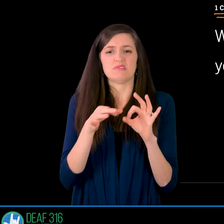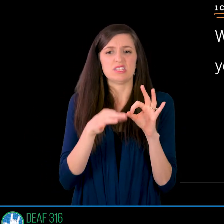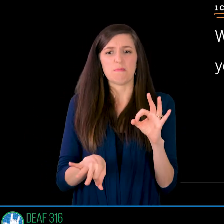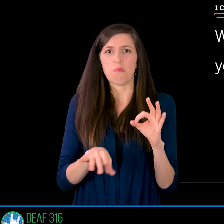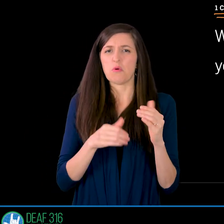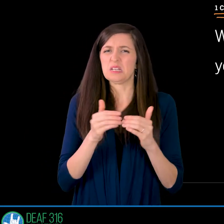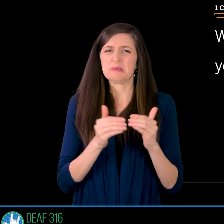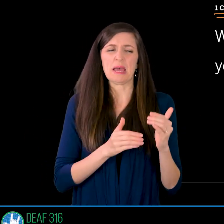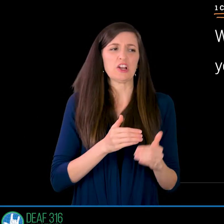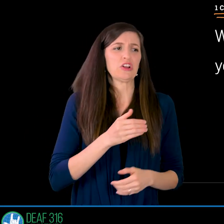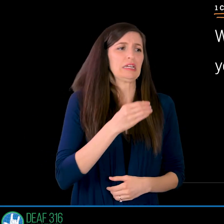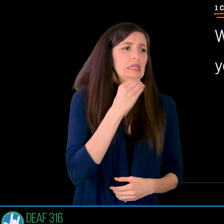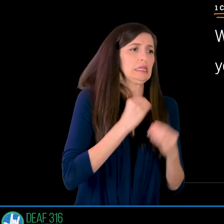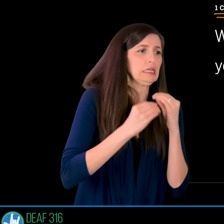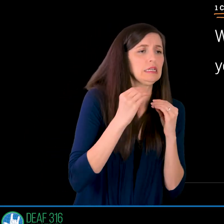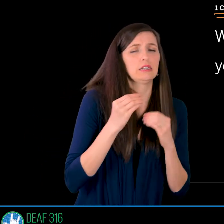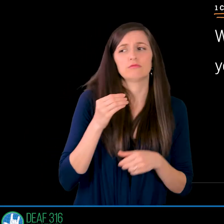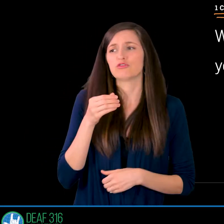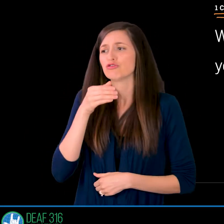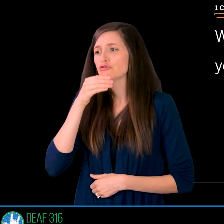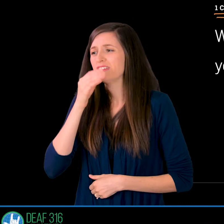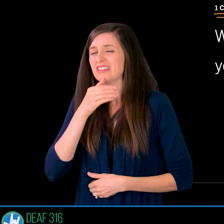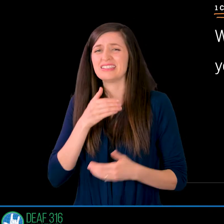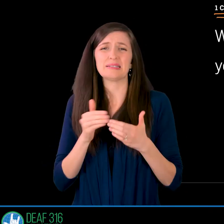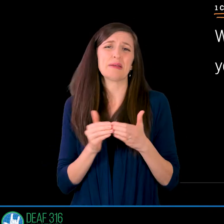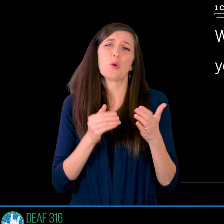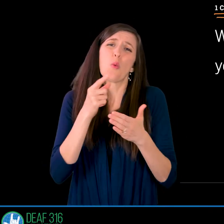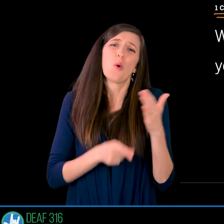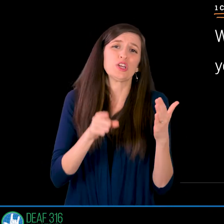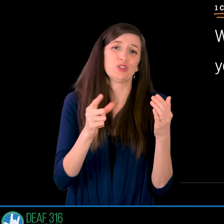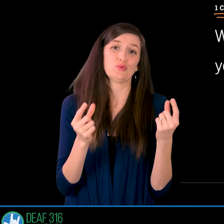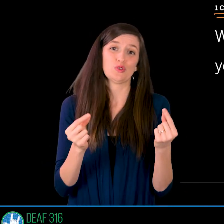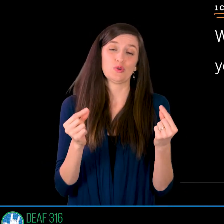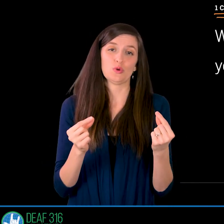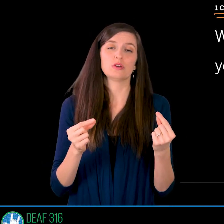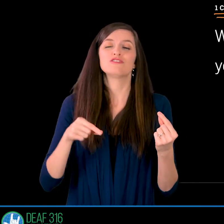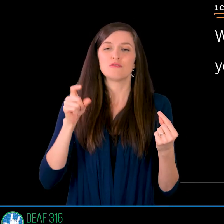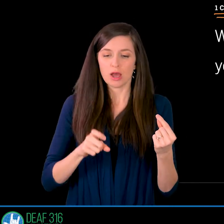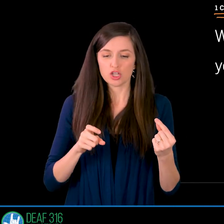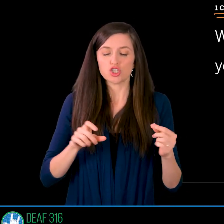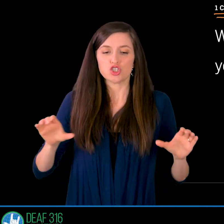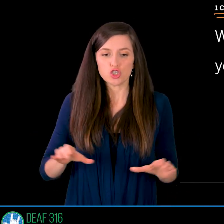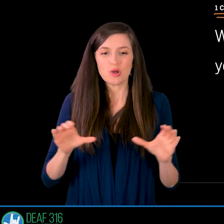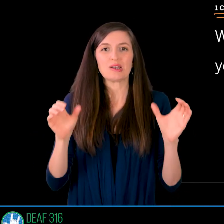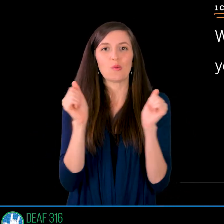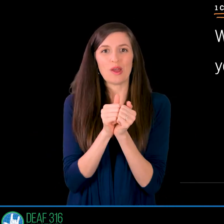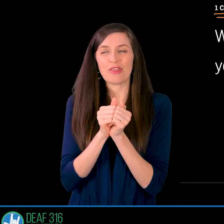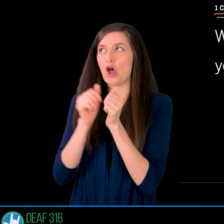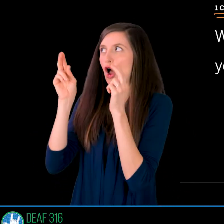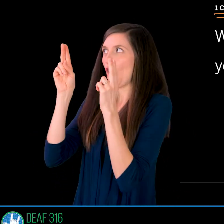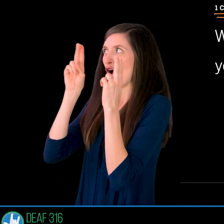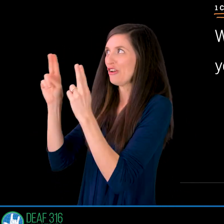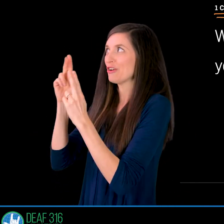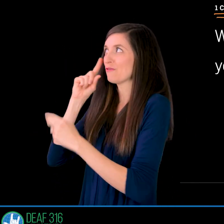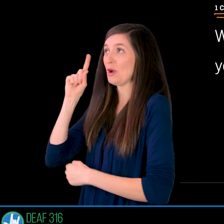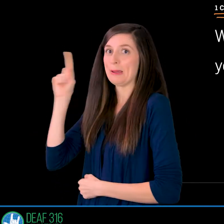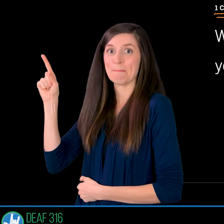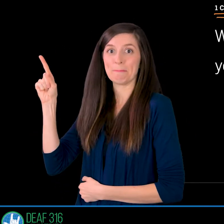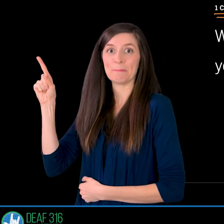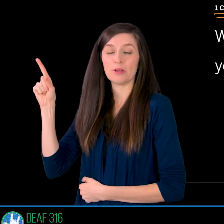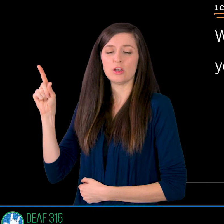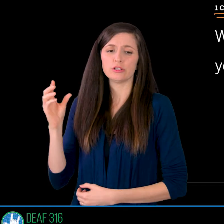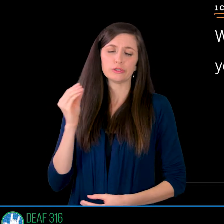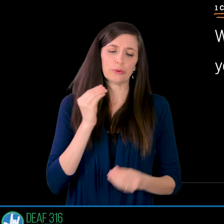in life, eating or drinking or whatever you do all to the glory of God.